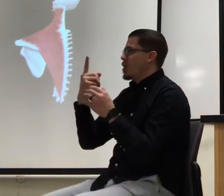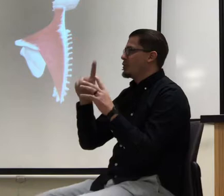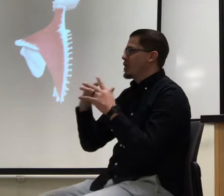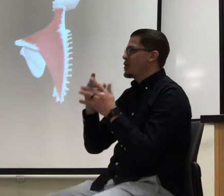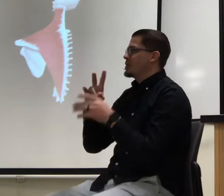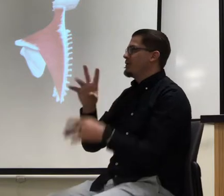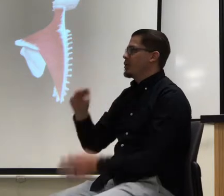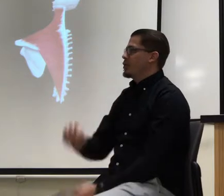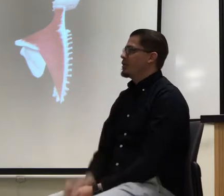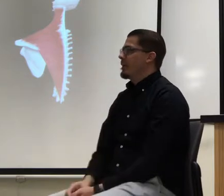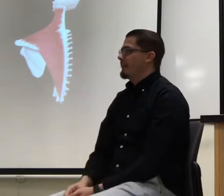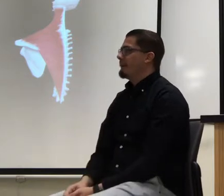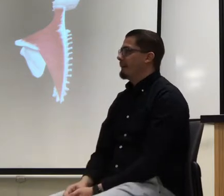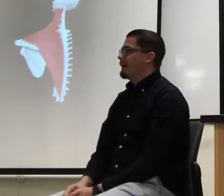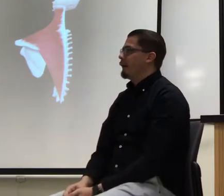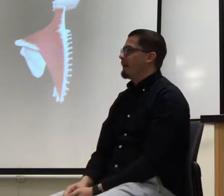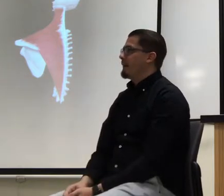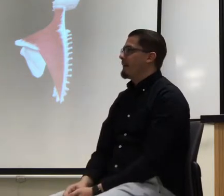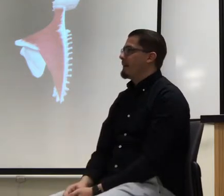protuberance.